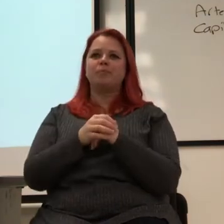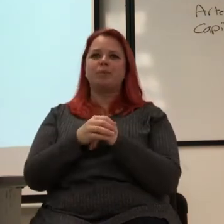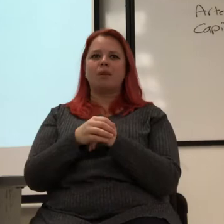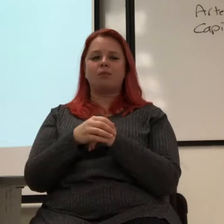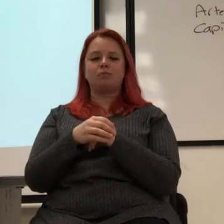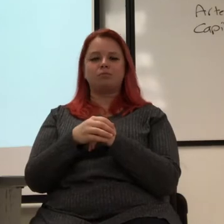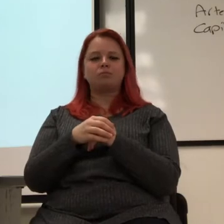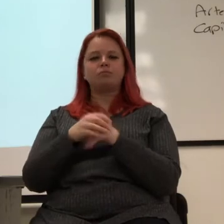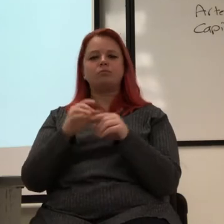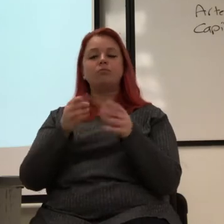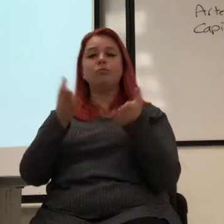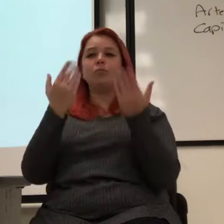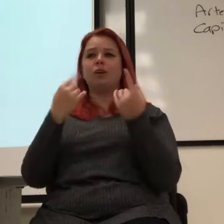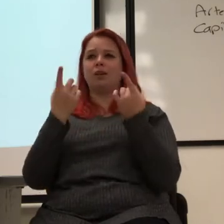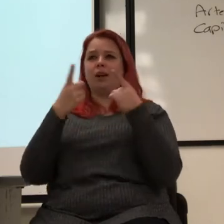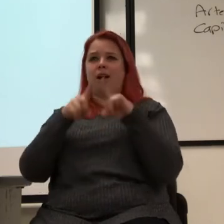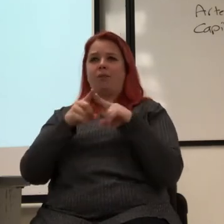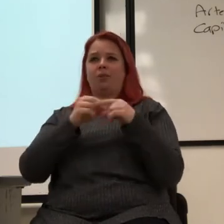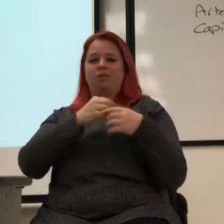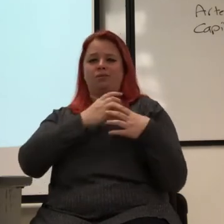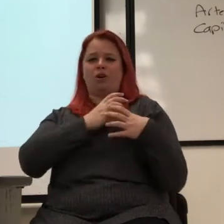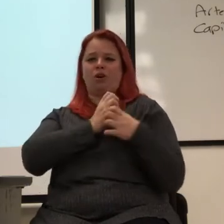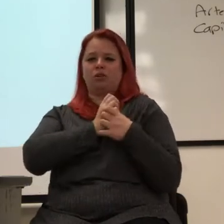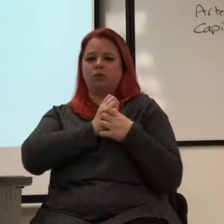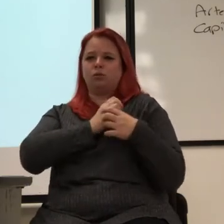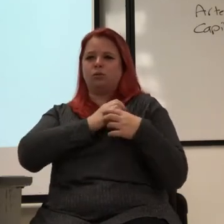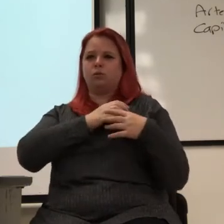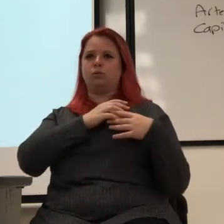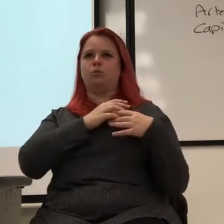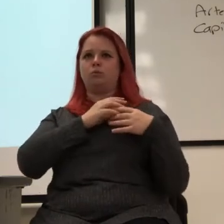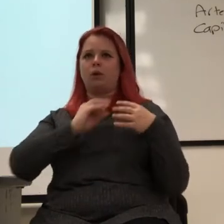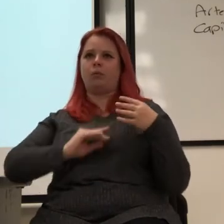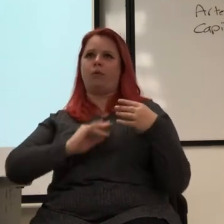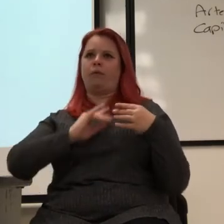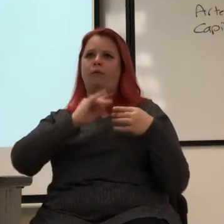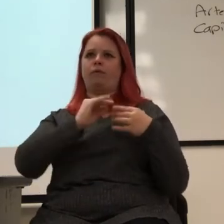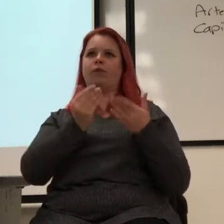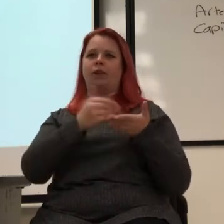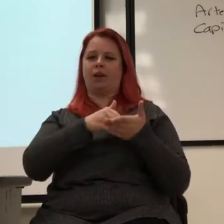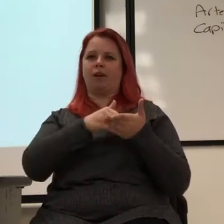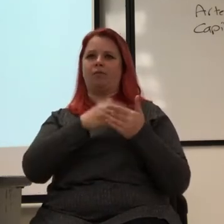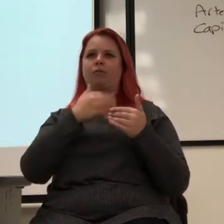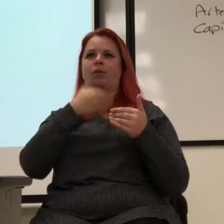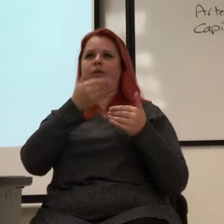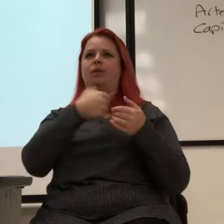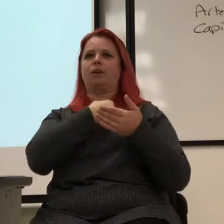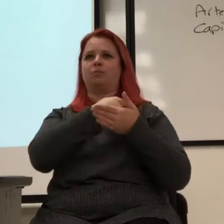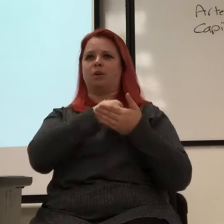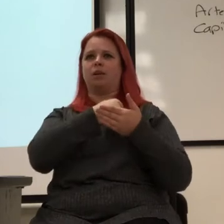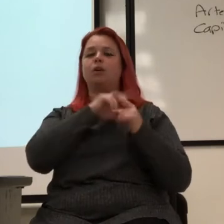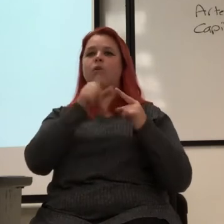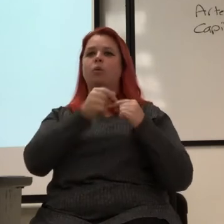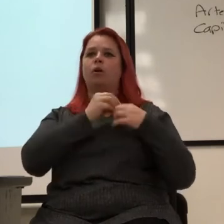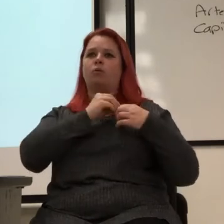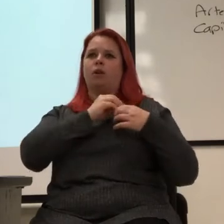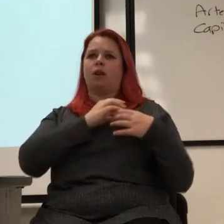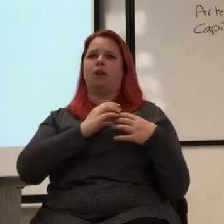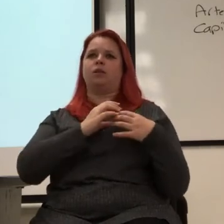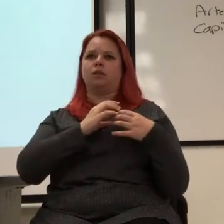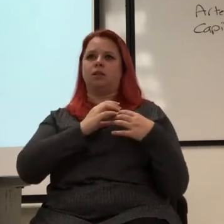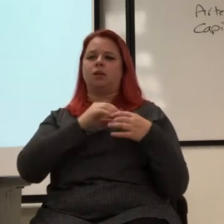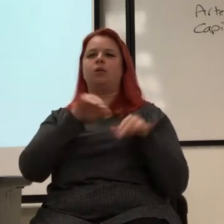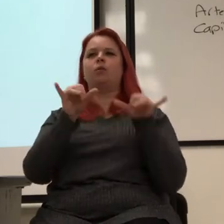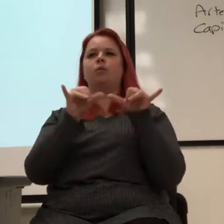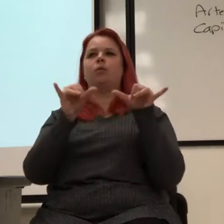But then the heart has to relax so it can fill for the next heartbeat. Okay, so when it relaxes in the arteries, we measure a pressure